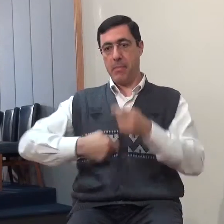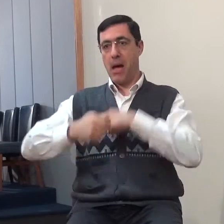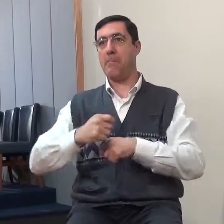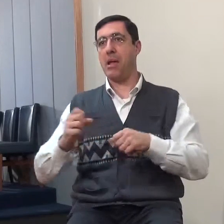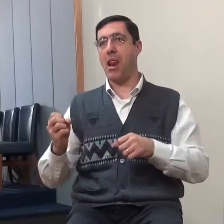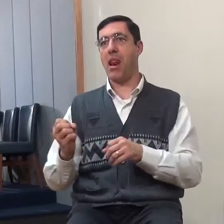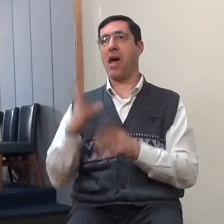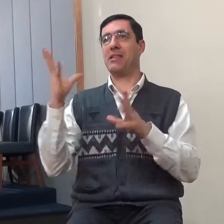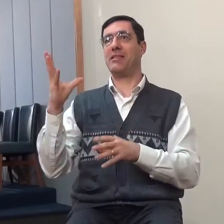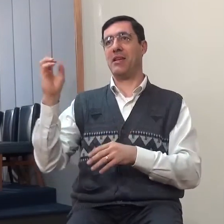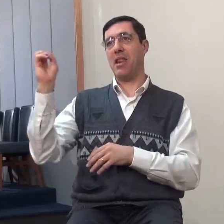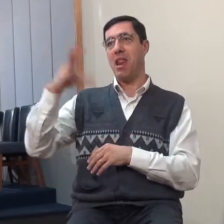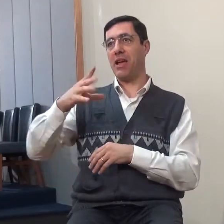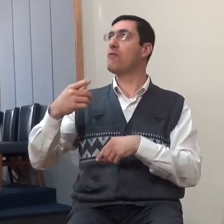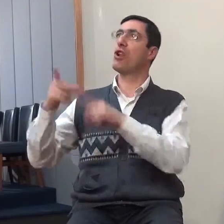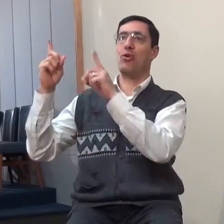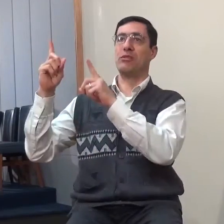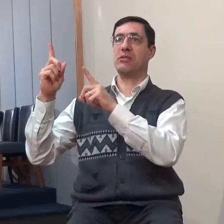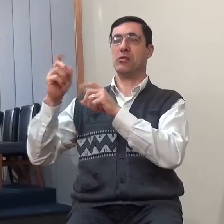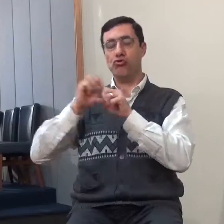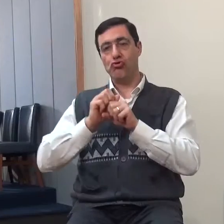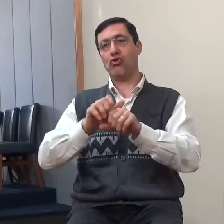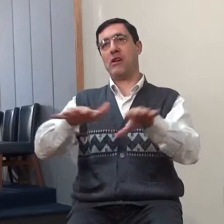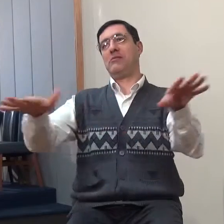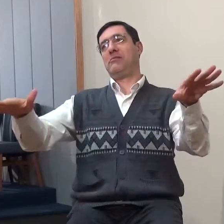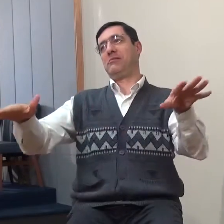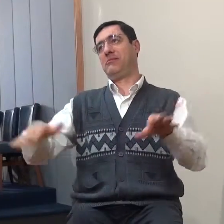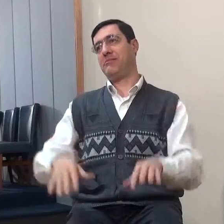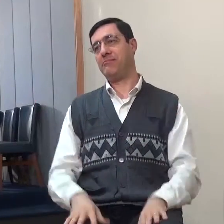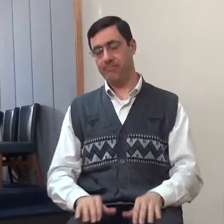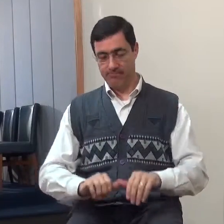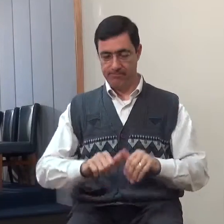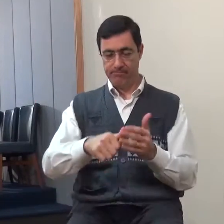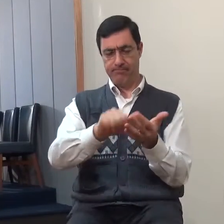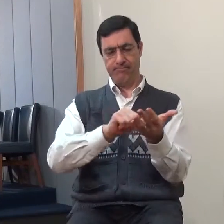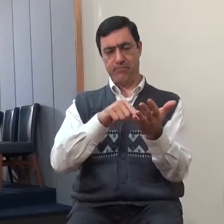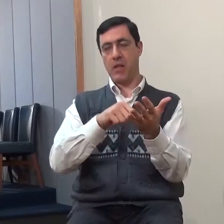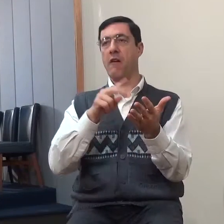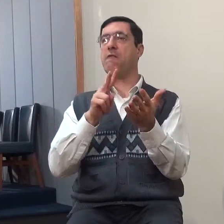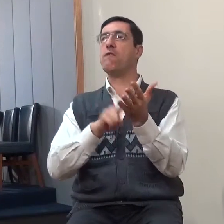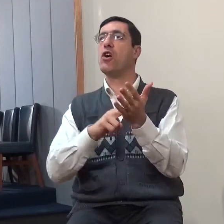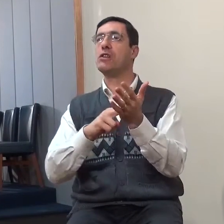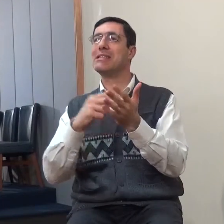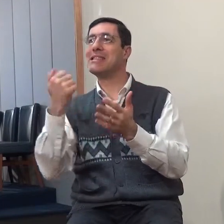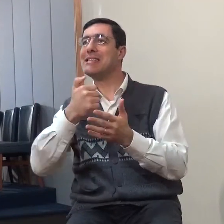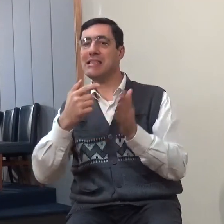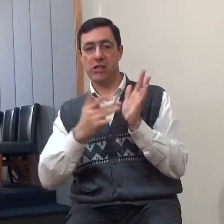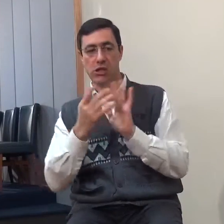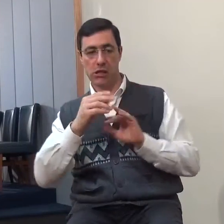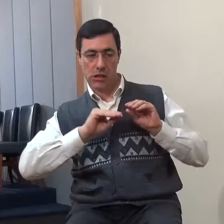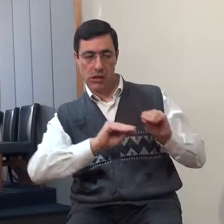that follows down, I go to verse 16, a verse which is often misused, misunderstood. Let your